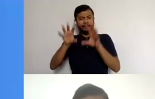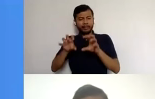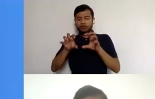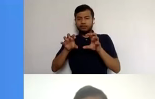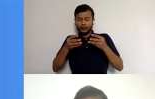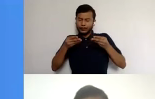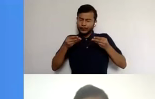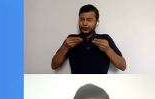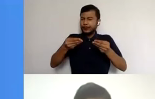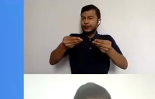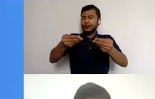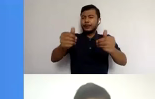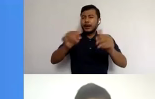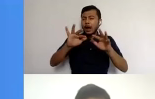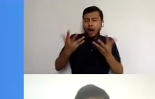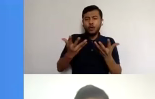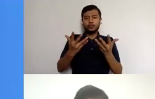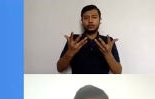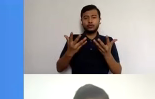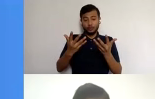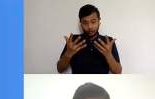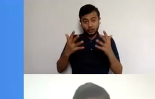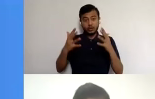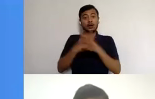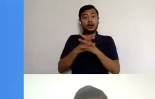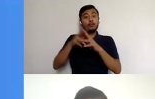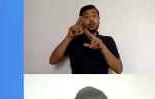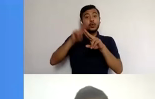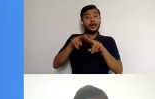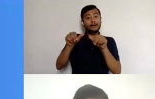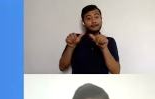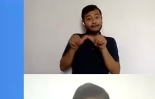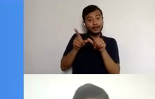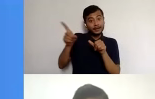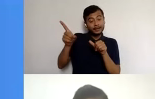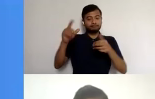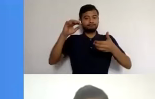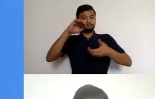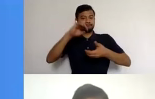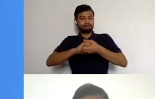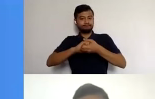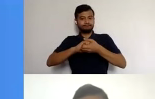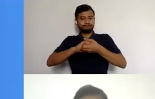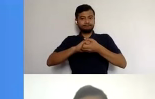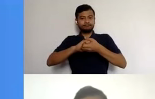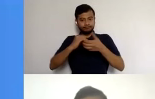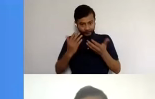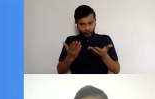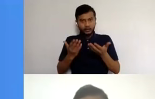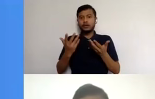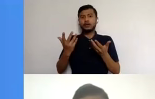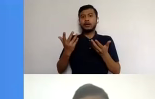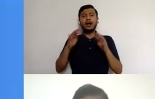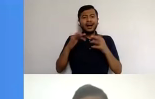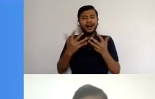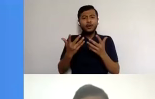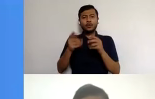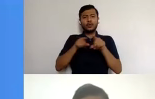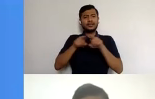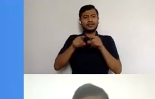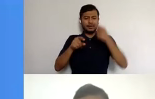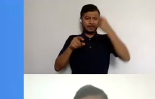with organizations like the WFA, including on things like Passpoint. Our goal, again, is to bridge the digital